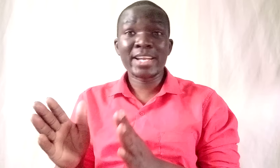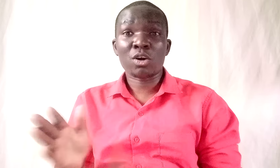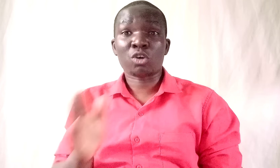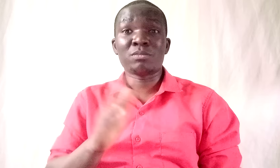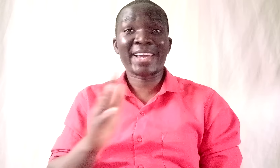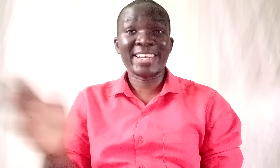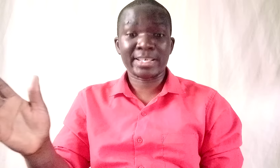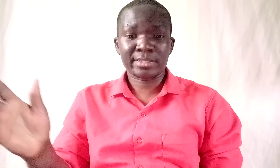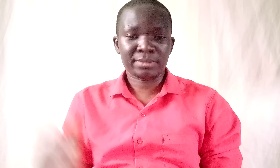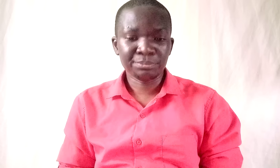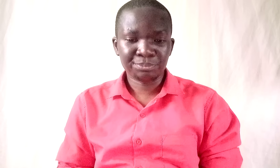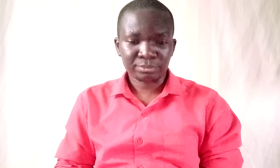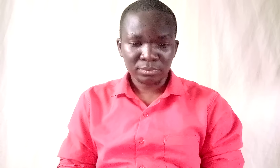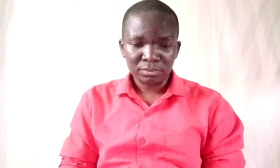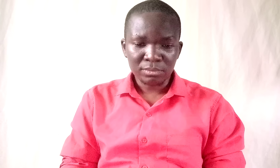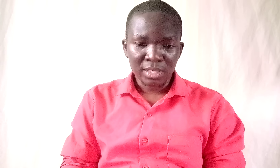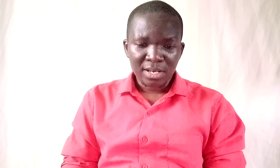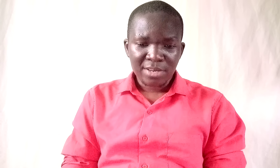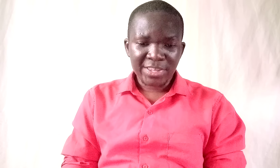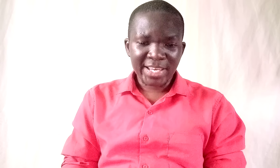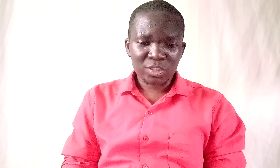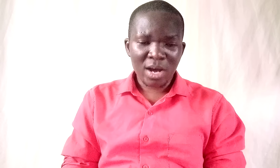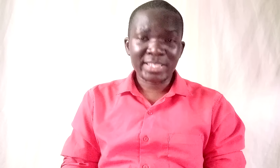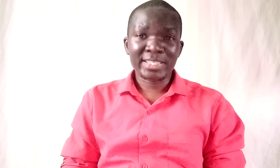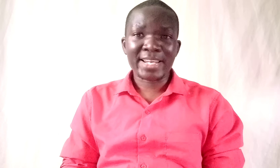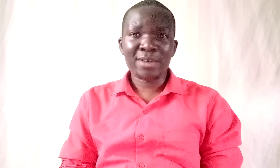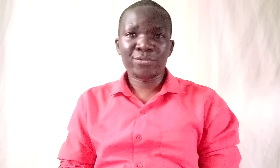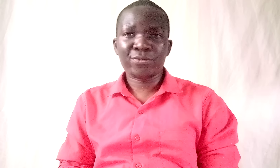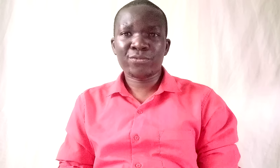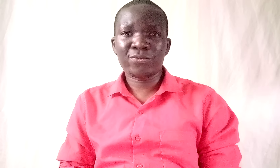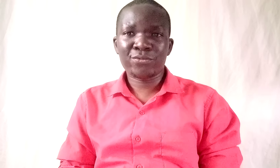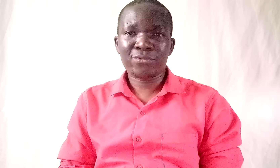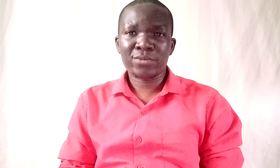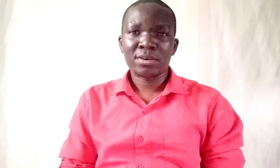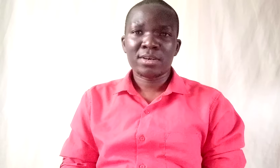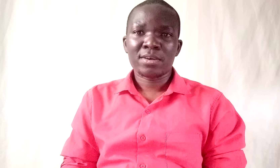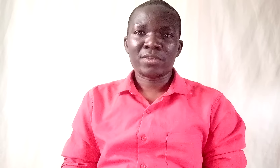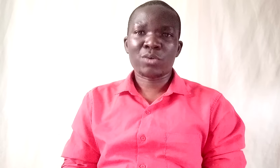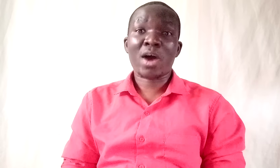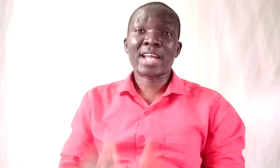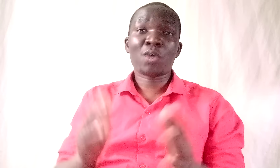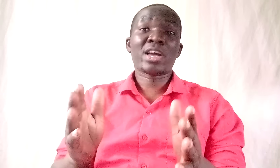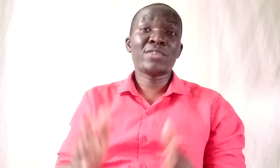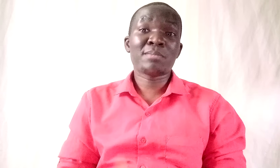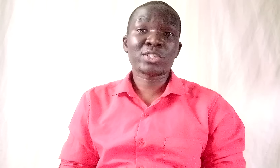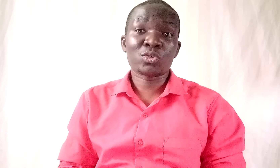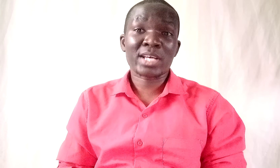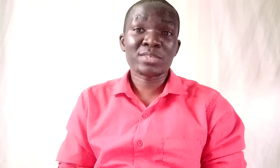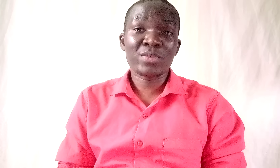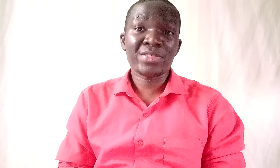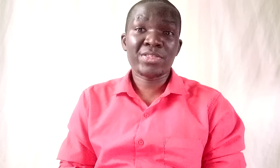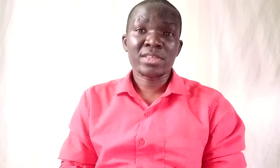or blindness. The next one is the deaf, the one now we are very much concerned with, the